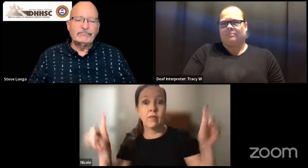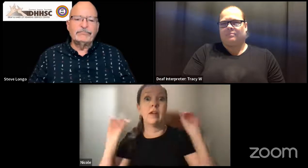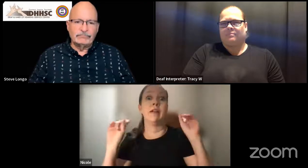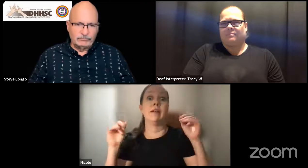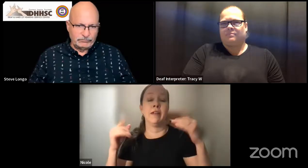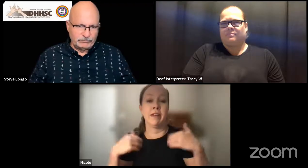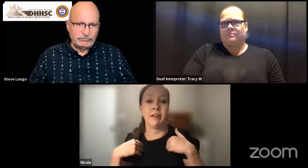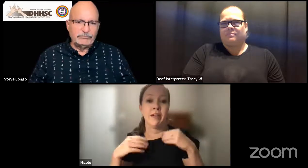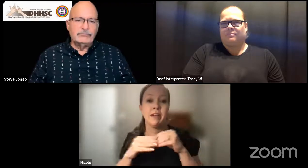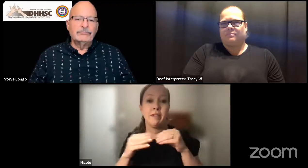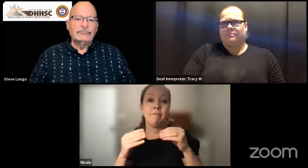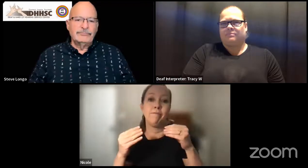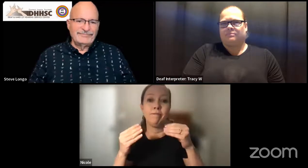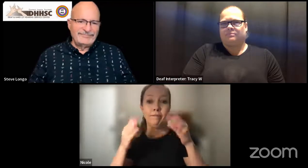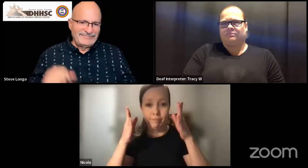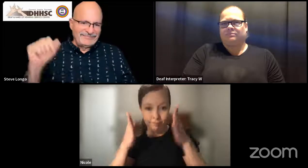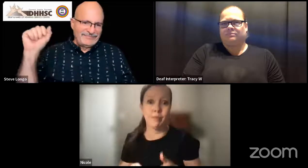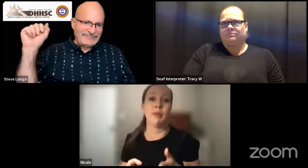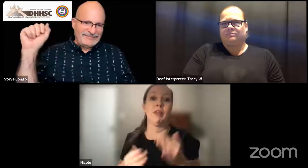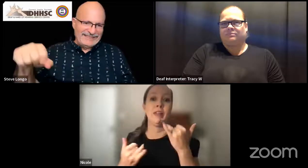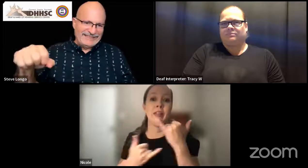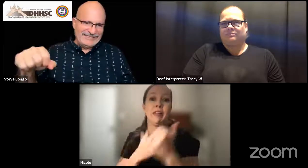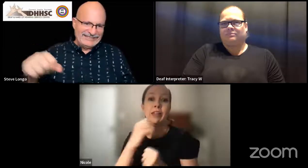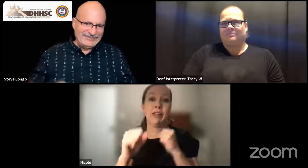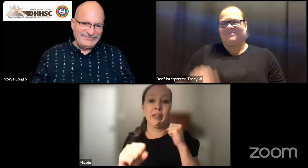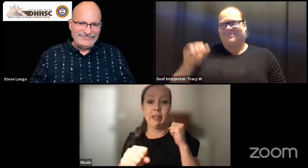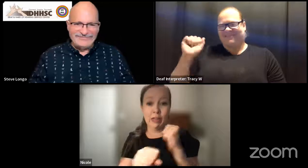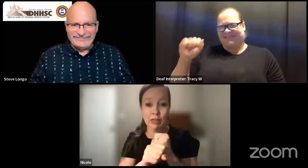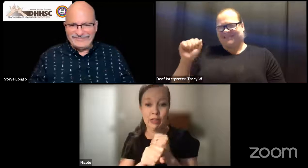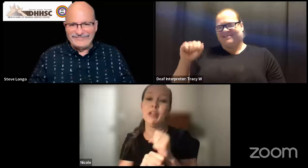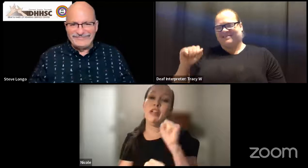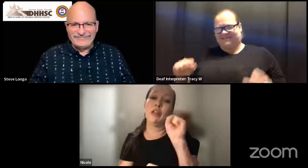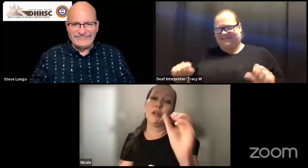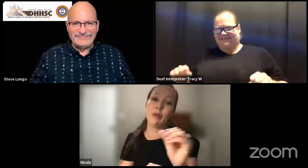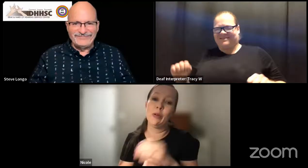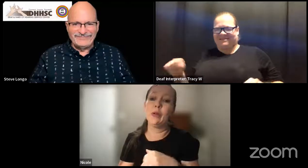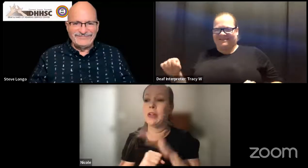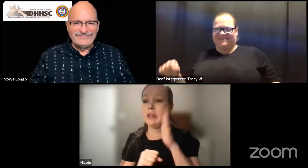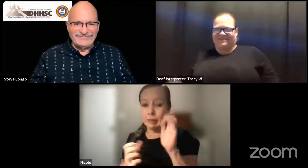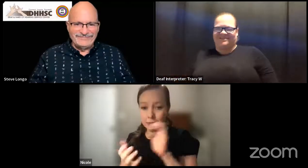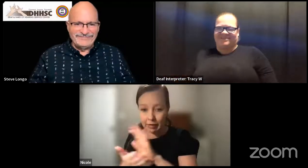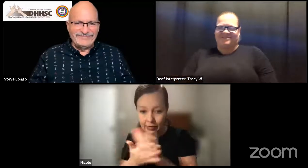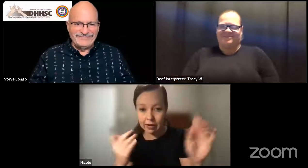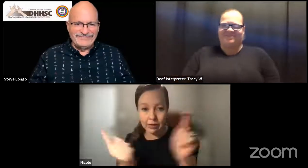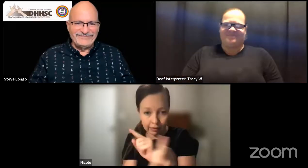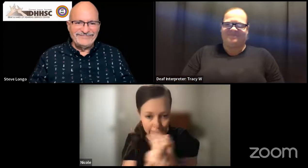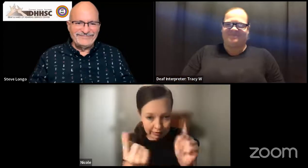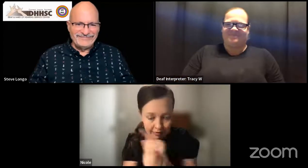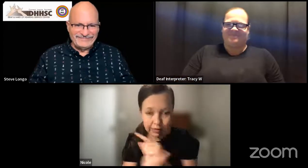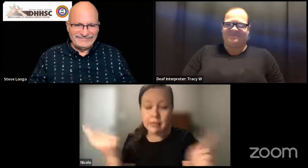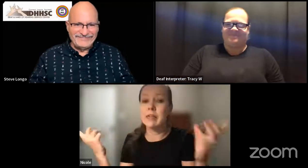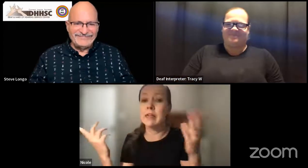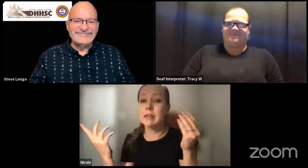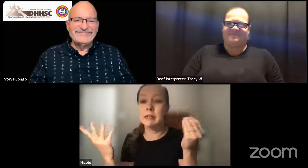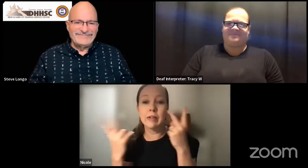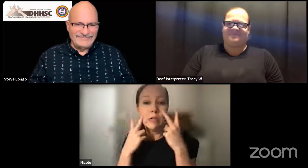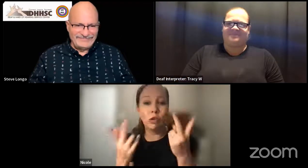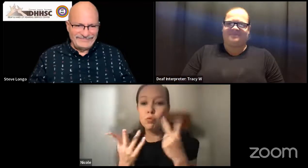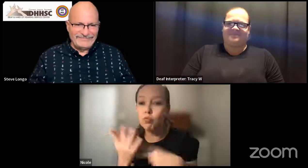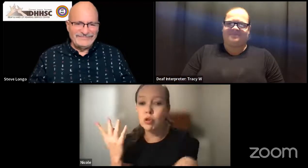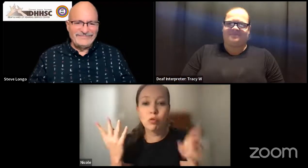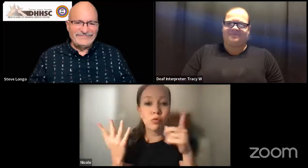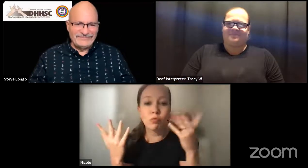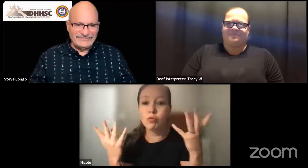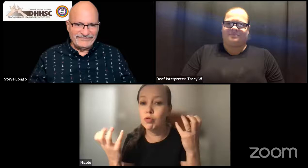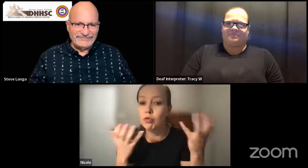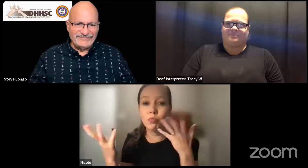that at VDF finally. And we'll definitely be able to have it in person this year. So it'll be nice